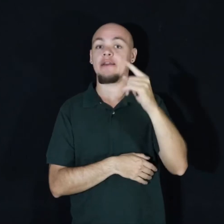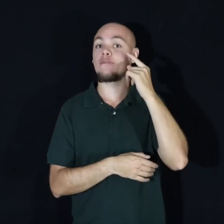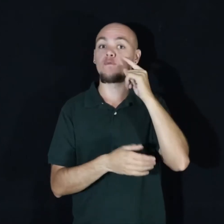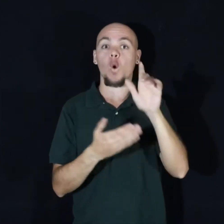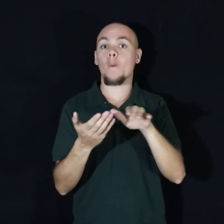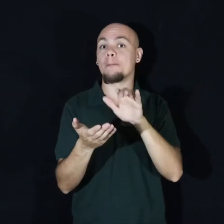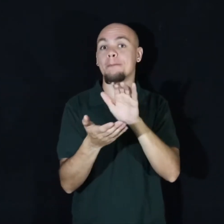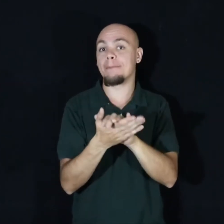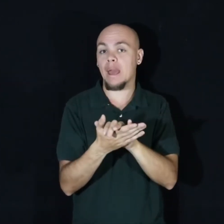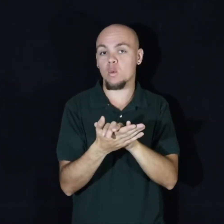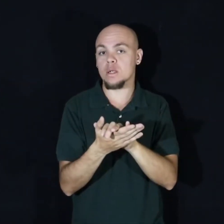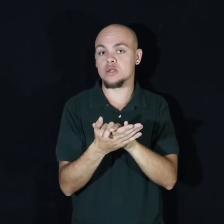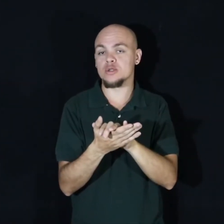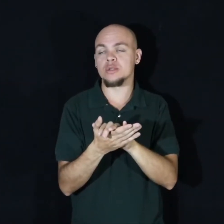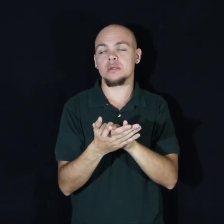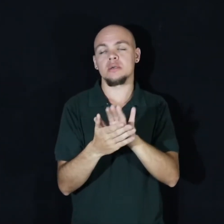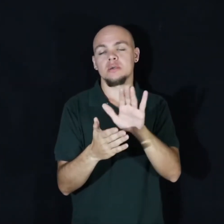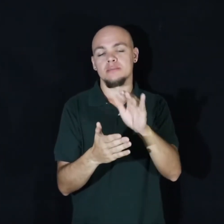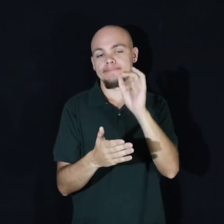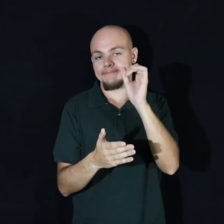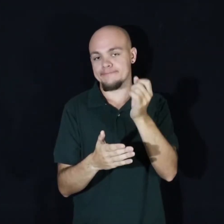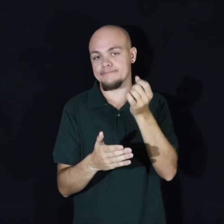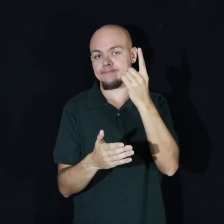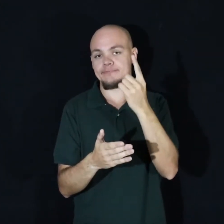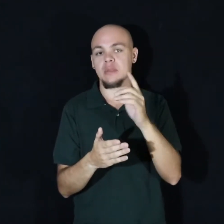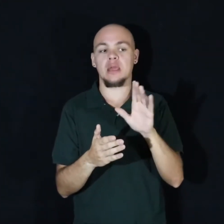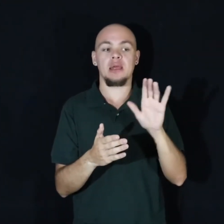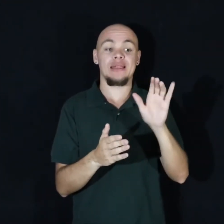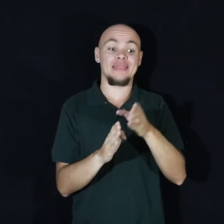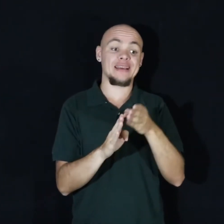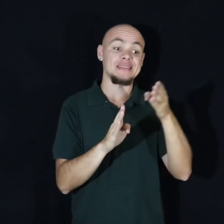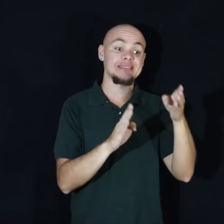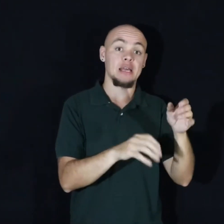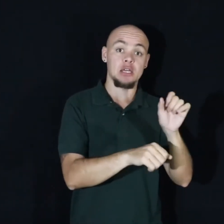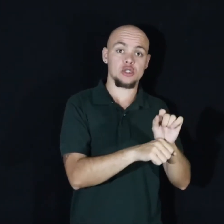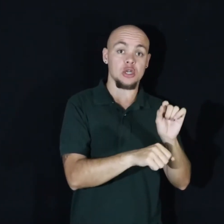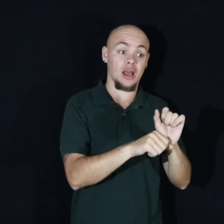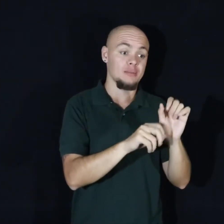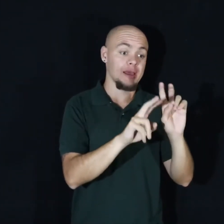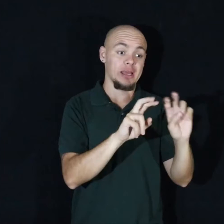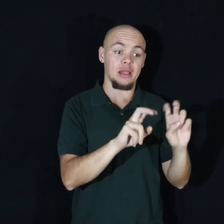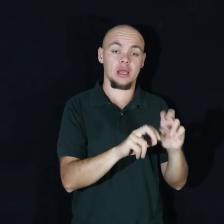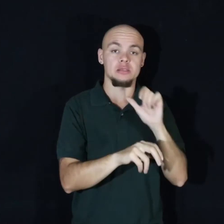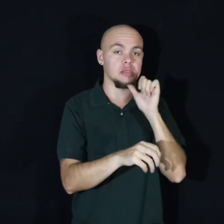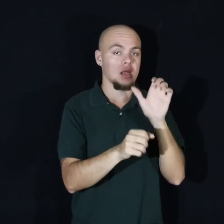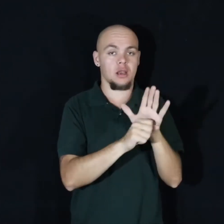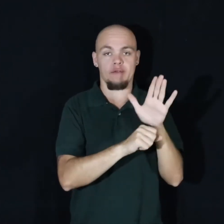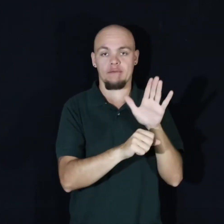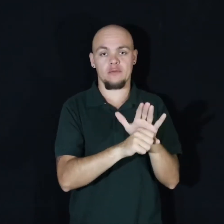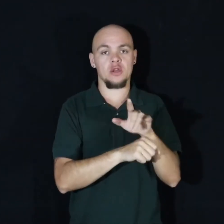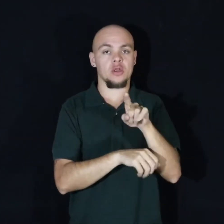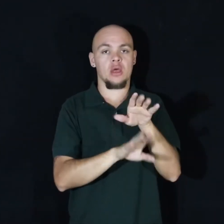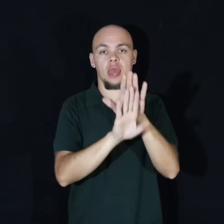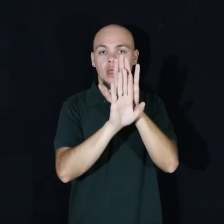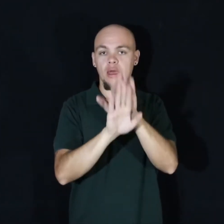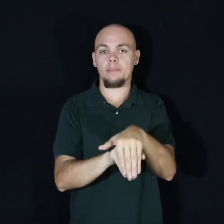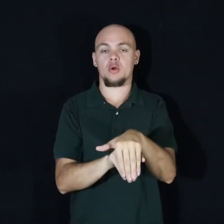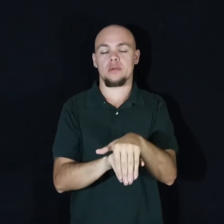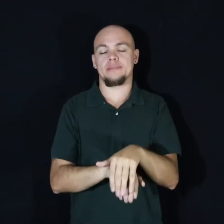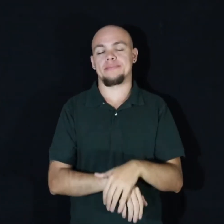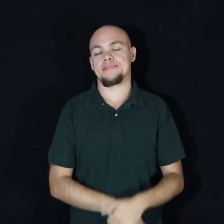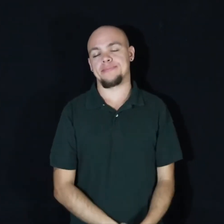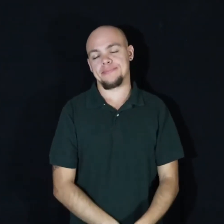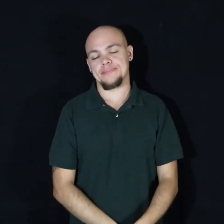of marriage when it comes to, same-sex couples getting married, you need to give up your little side hustle because you're not being consistent.